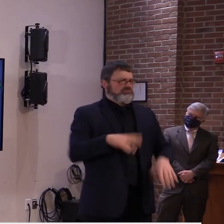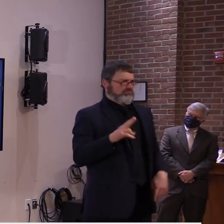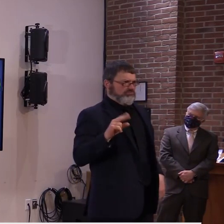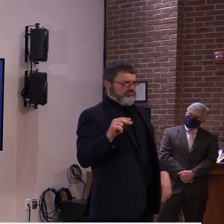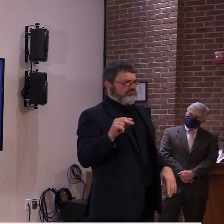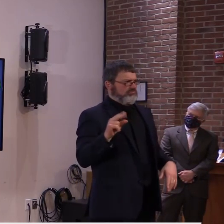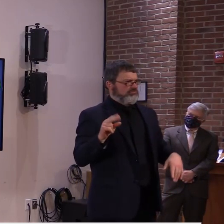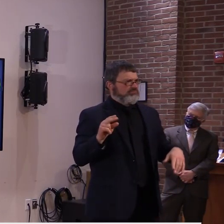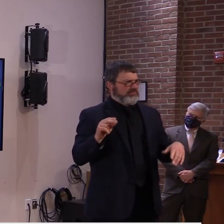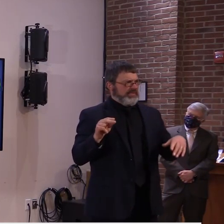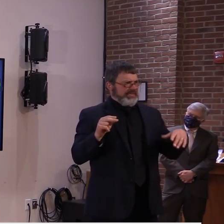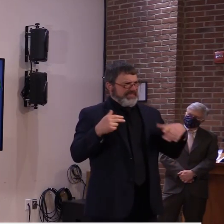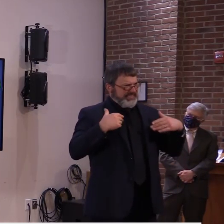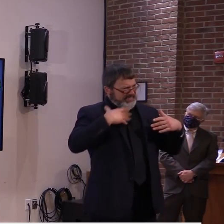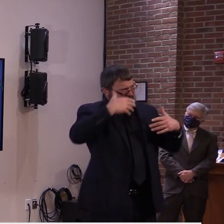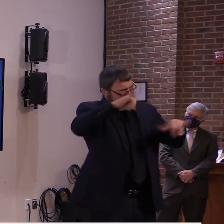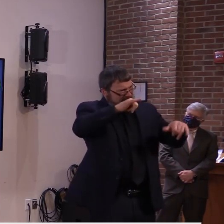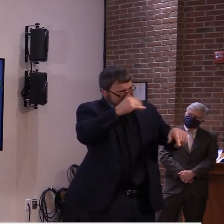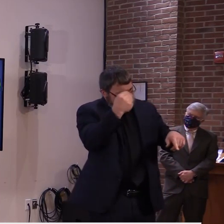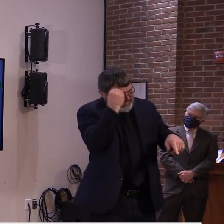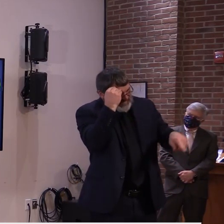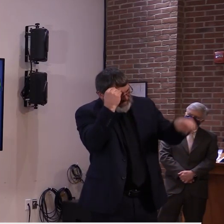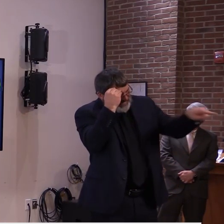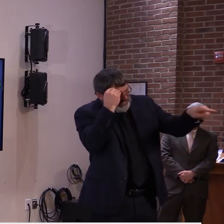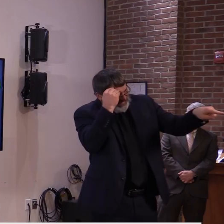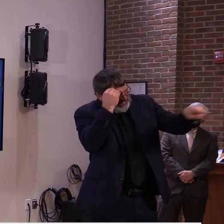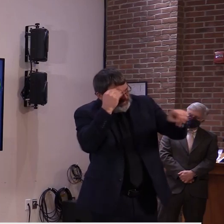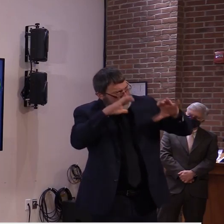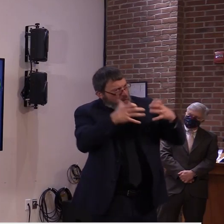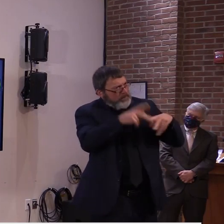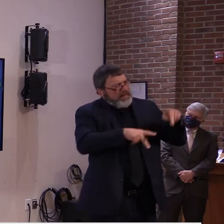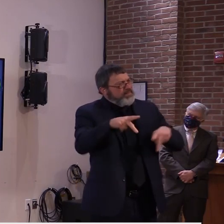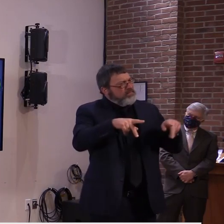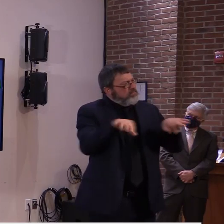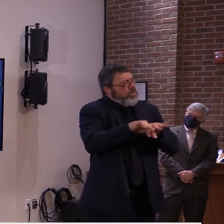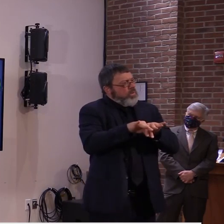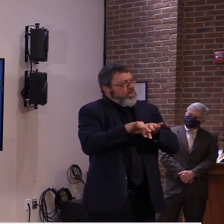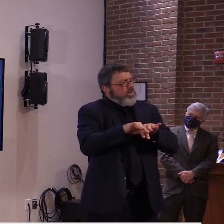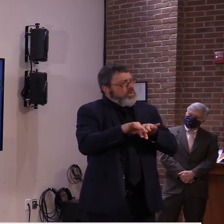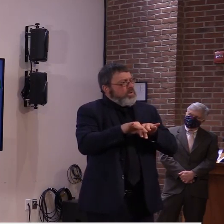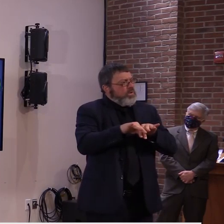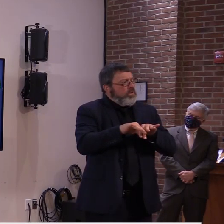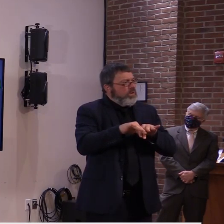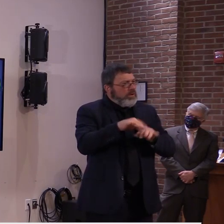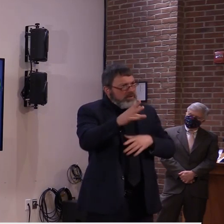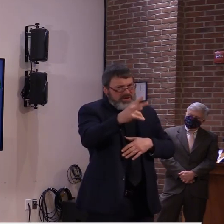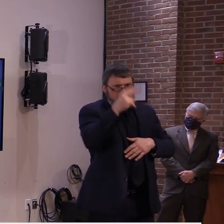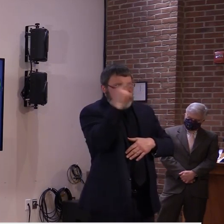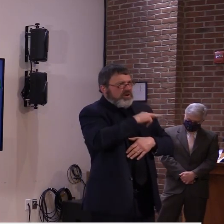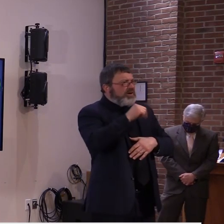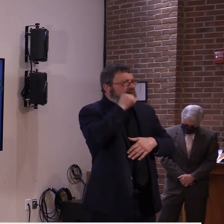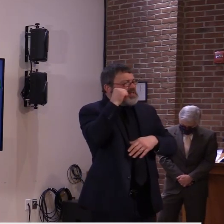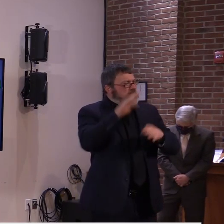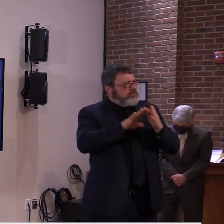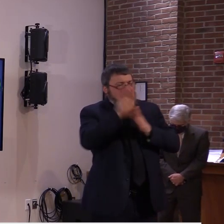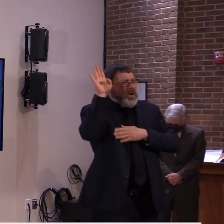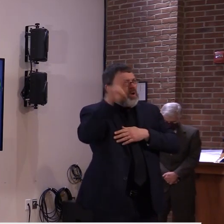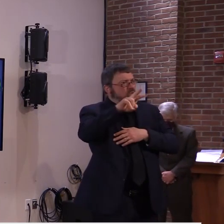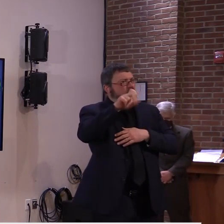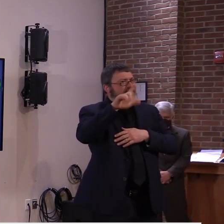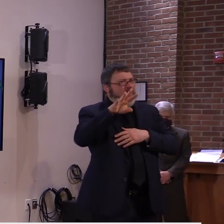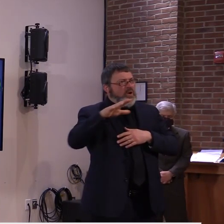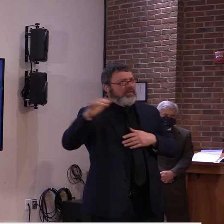So it's not as though it's not on our radar. It's just that at this point in time, with the numbers